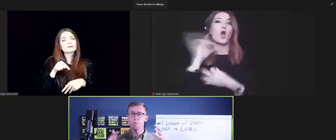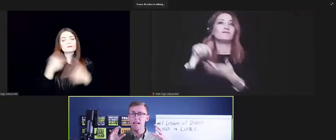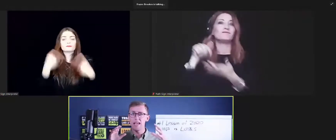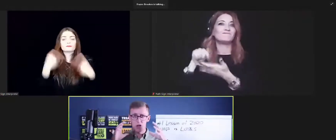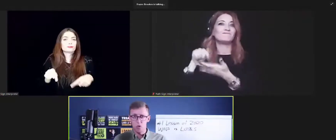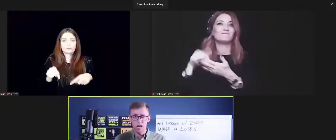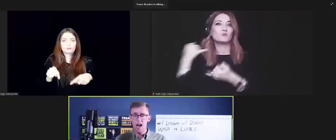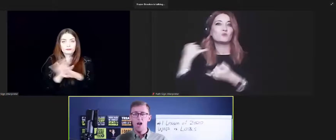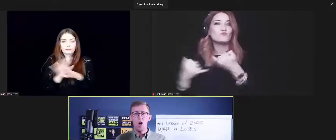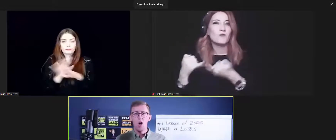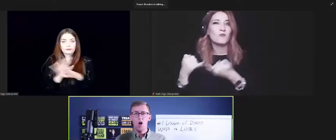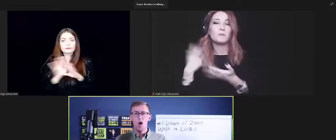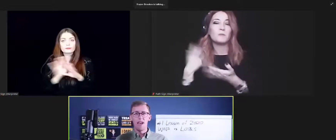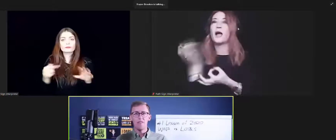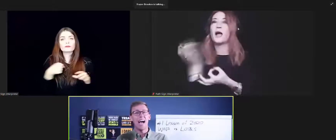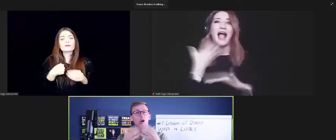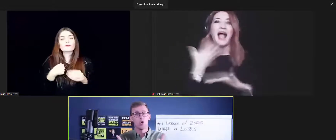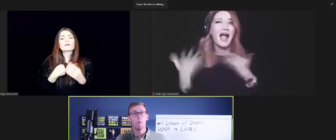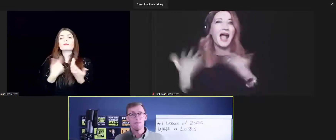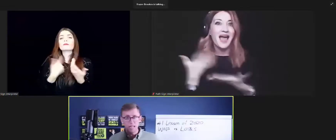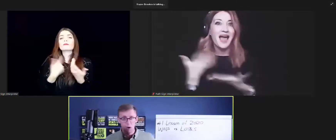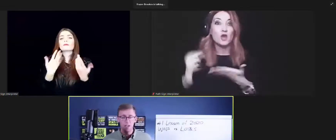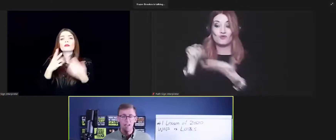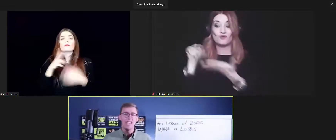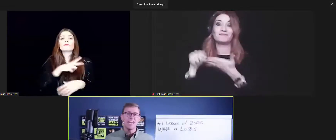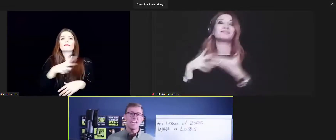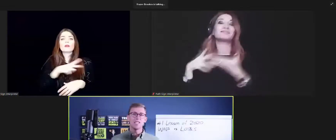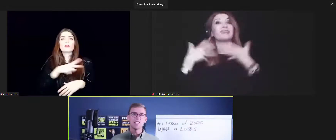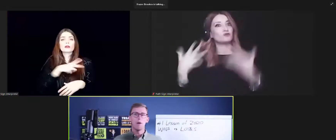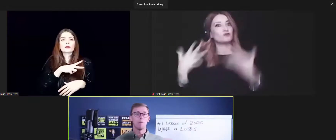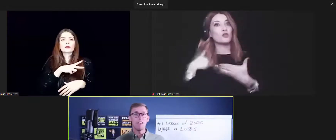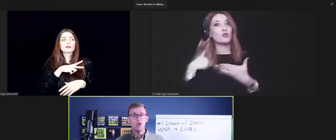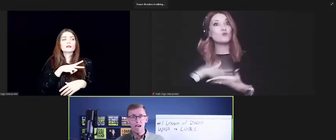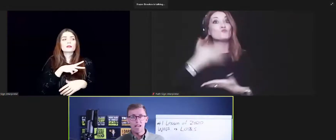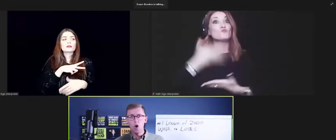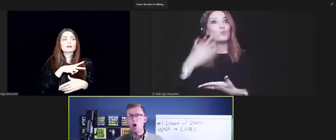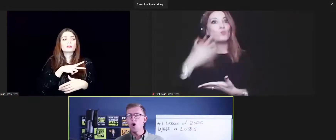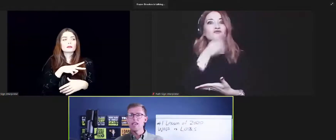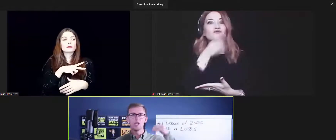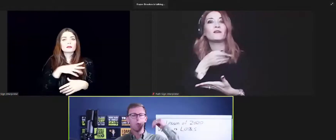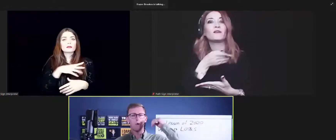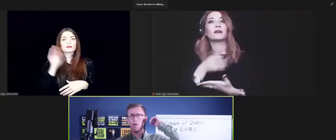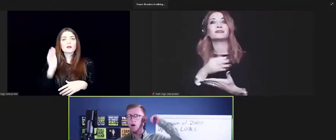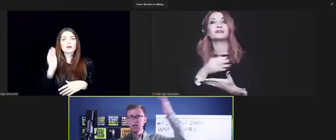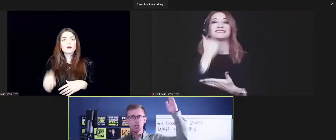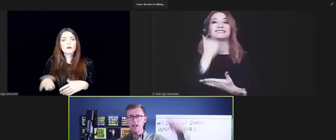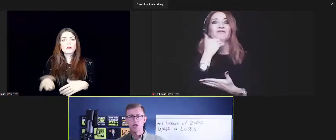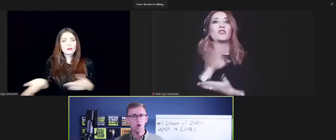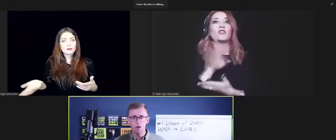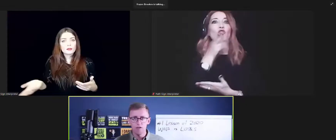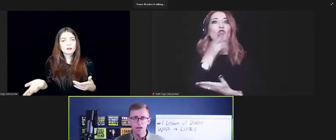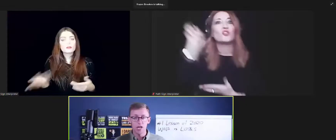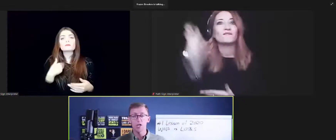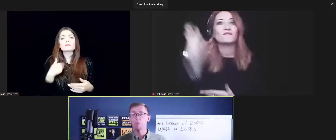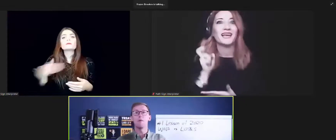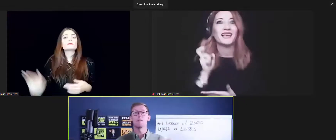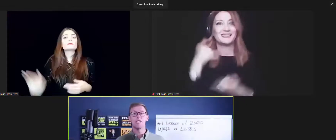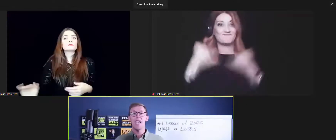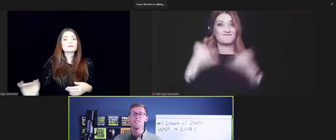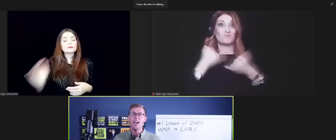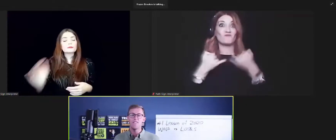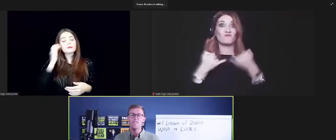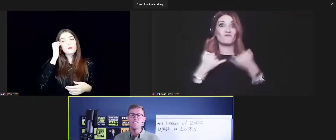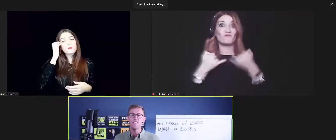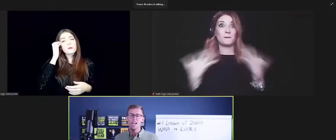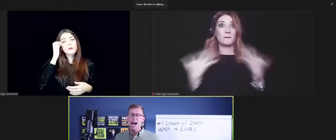as a junior with a guy called Tommy Fleetwood. He is now on the PGA Tour. He's one of the world's greatest golfers. I used to play with him as a kid,